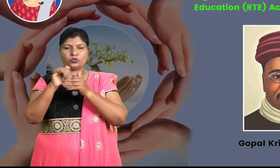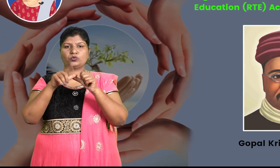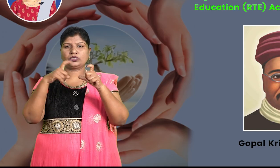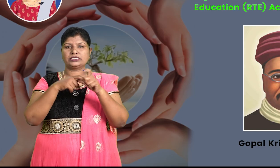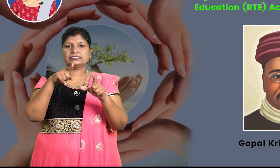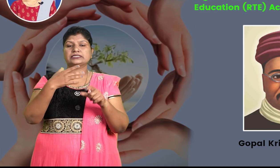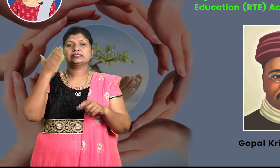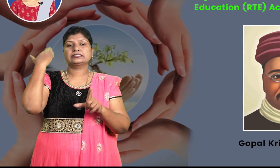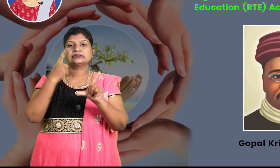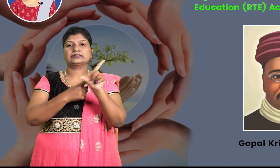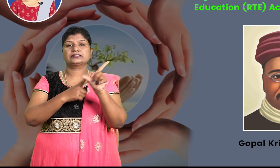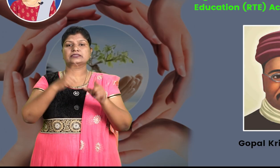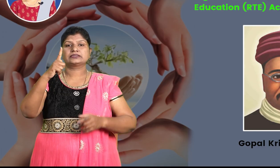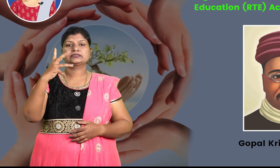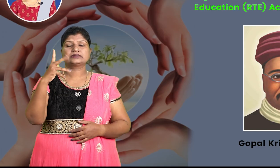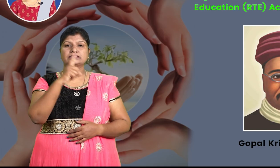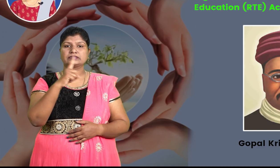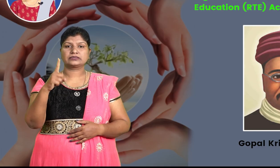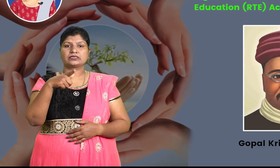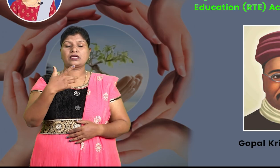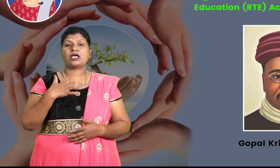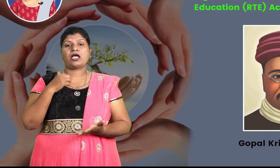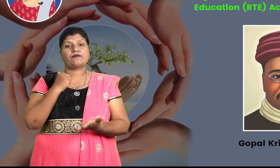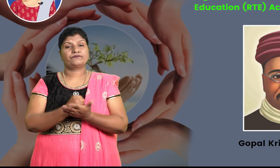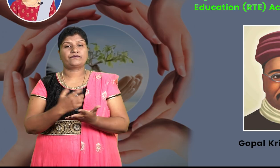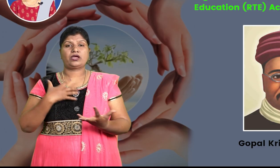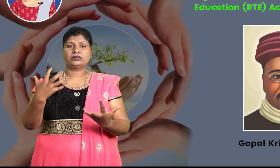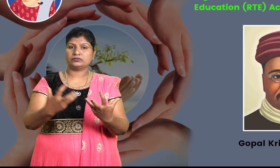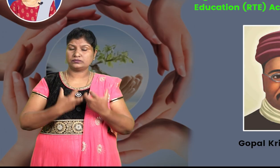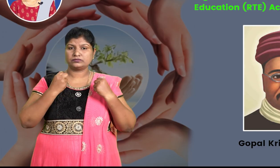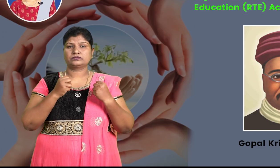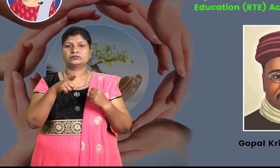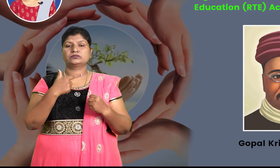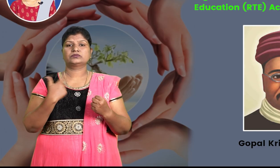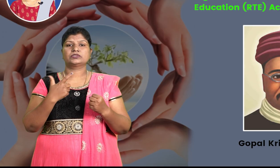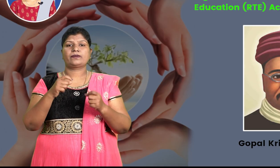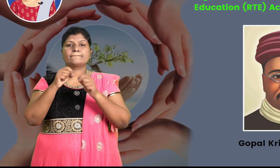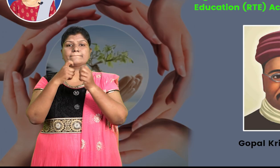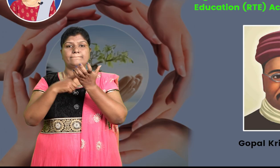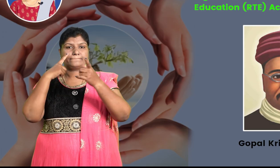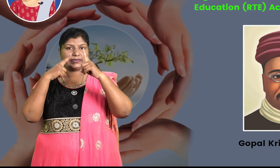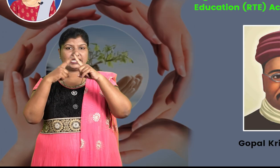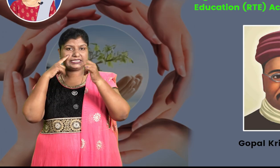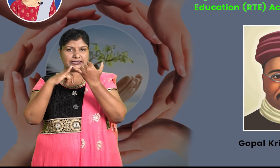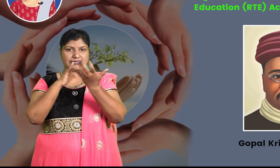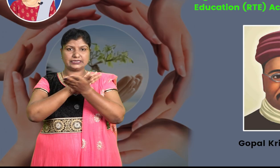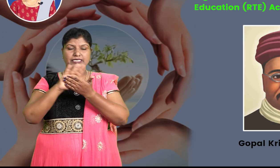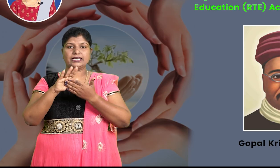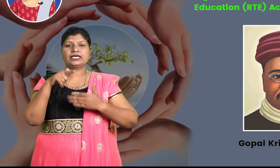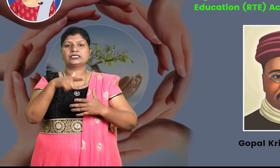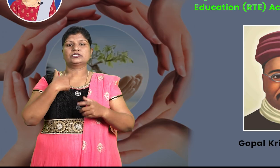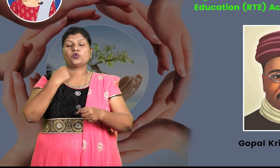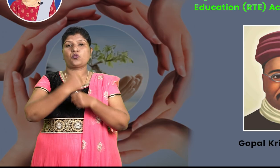demanded from the British colonial government that they make a law for